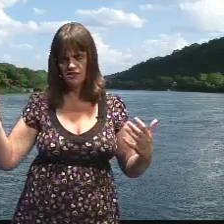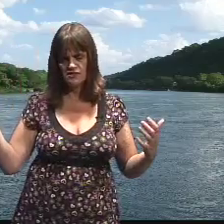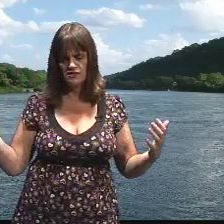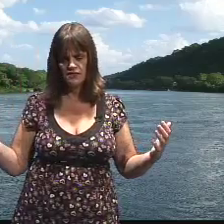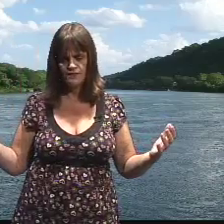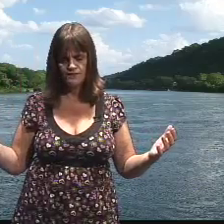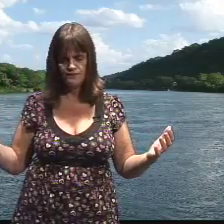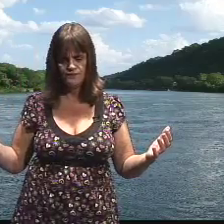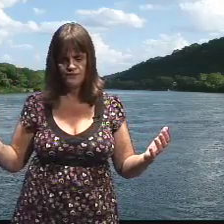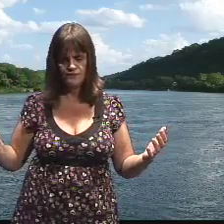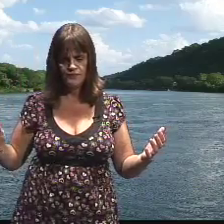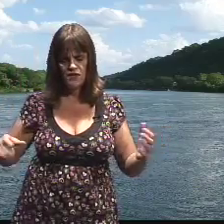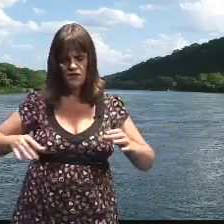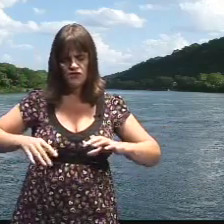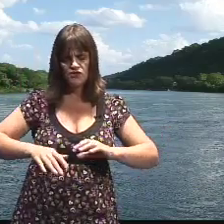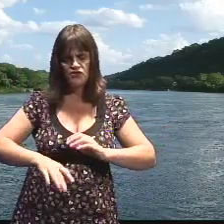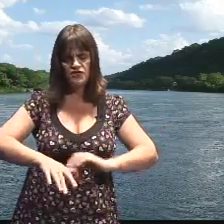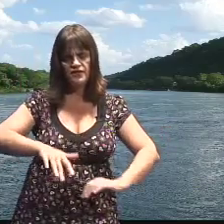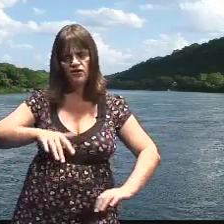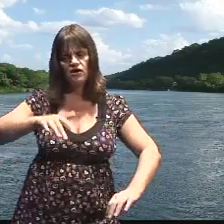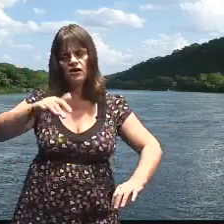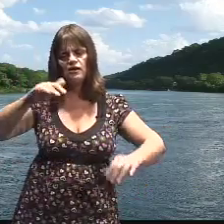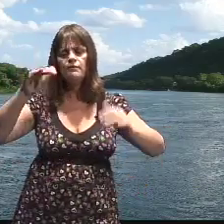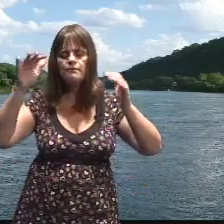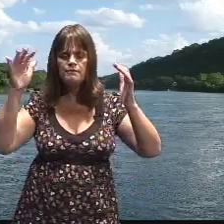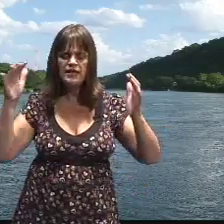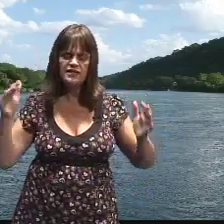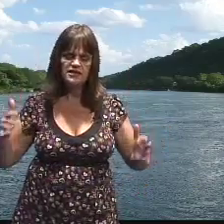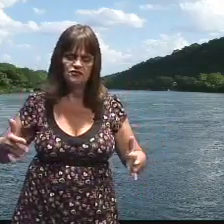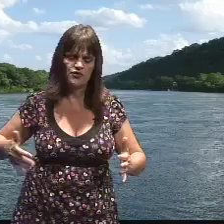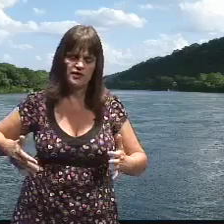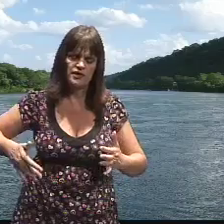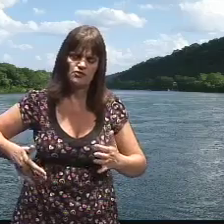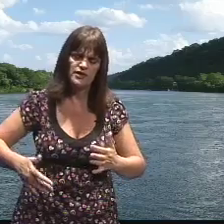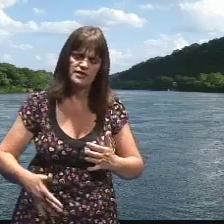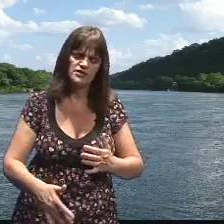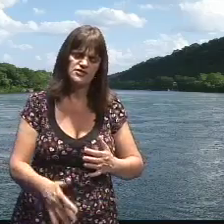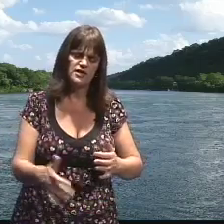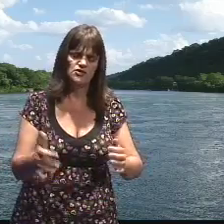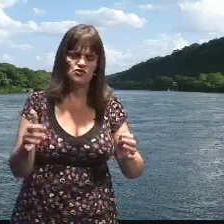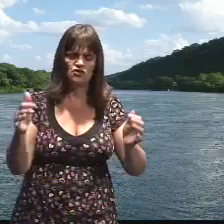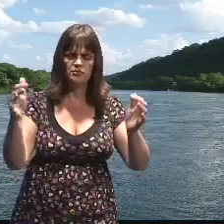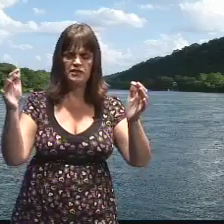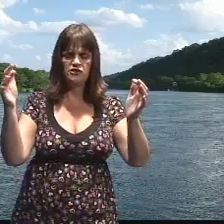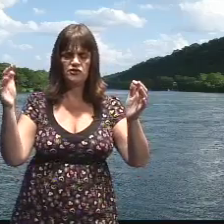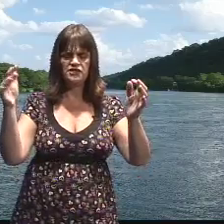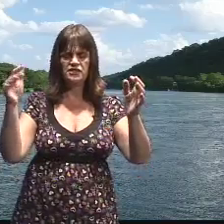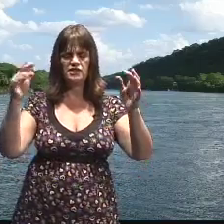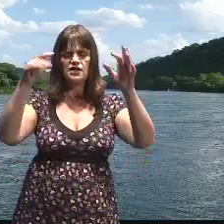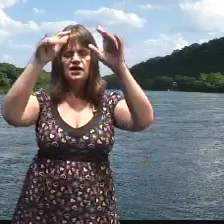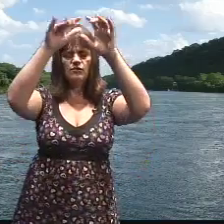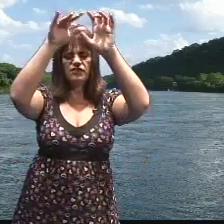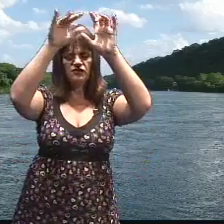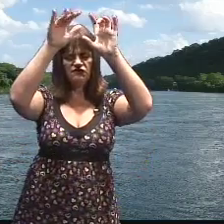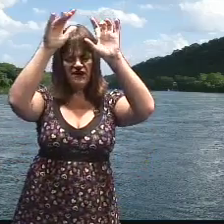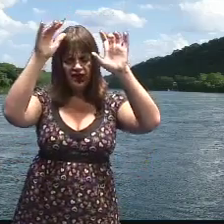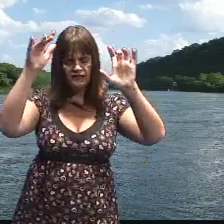else. So you see, there are many different arenas that you could be addressing, but the fact